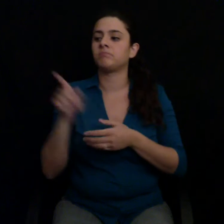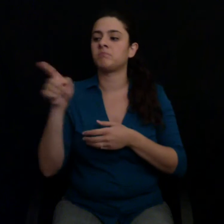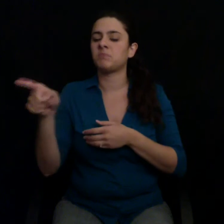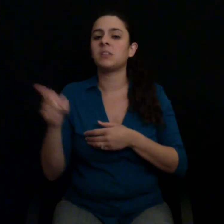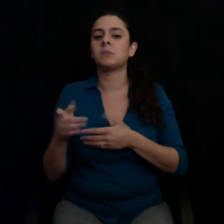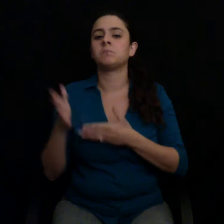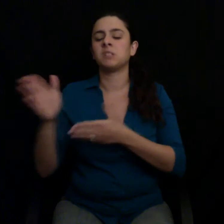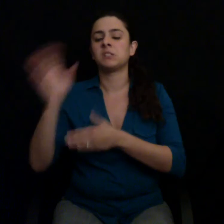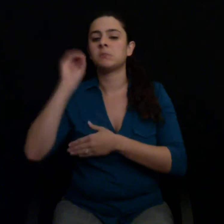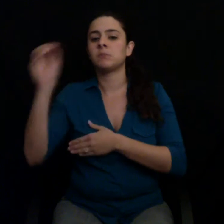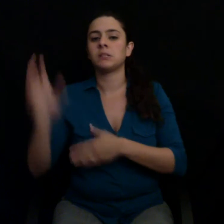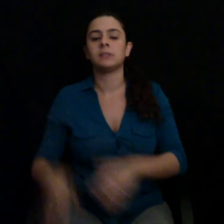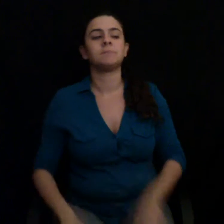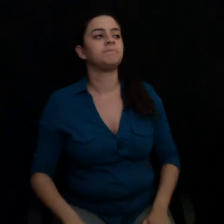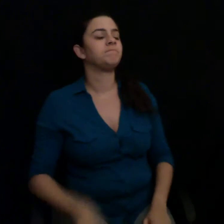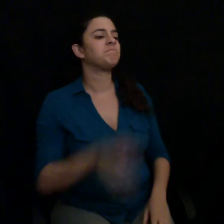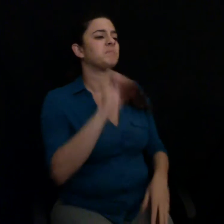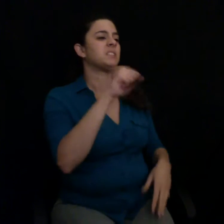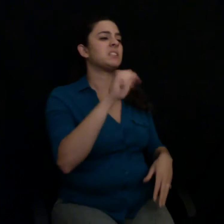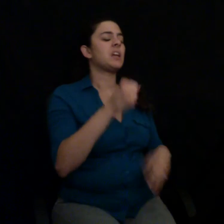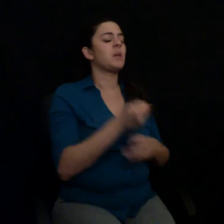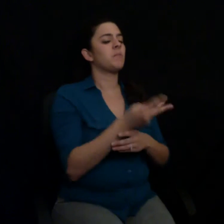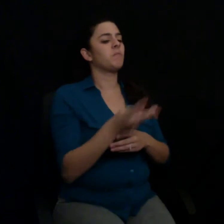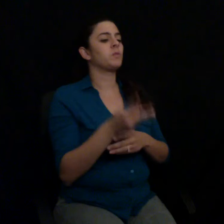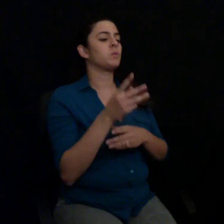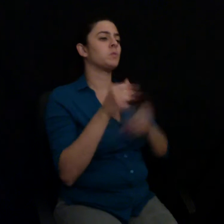few comments I made in the past. It's been brought up recently, and